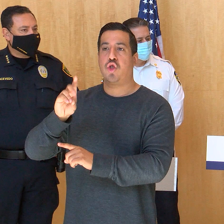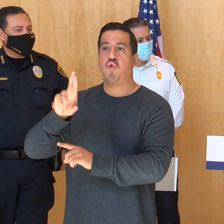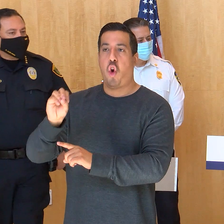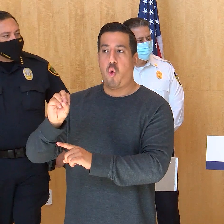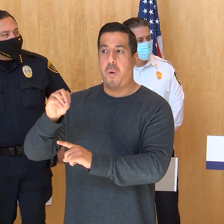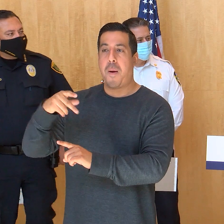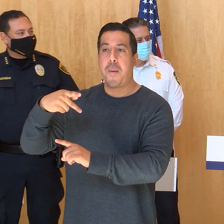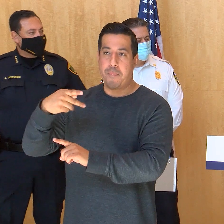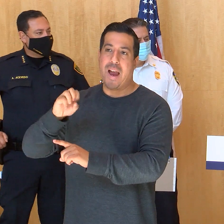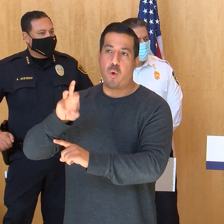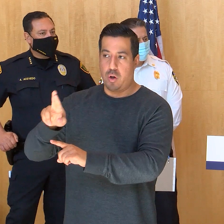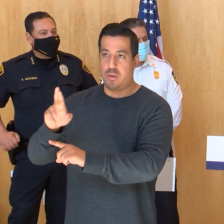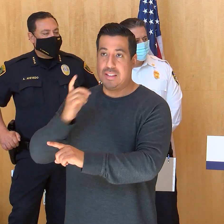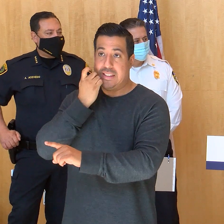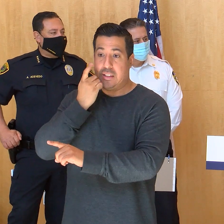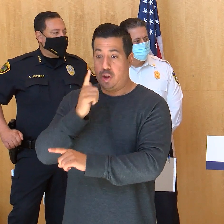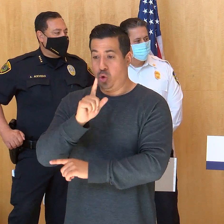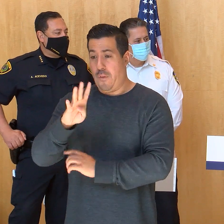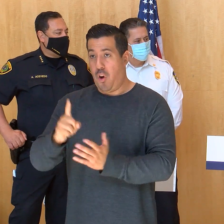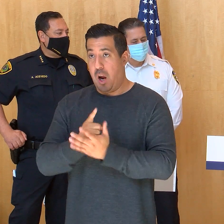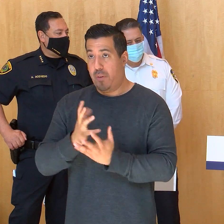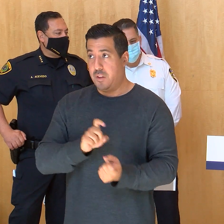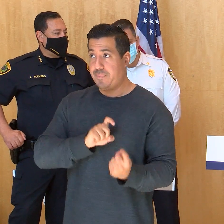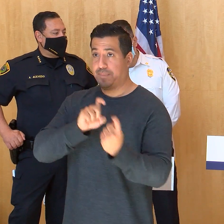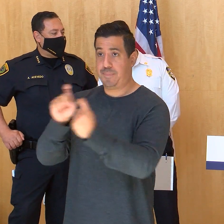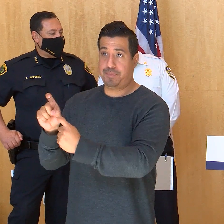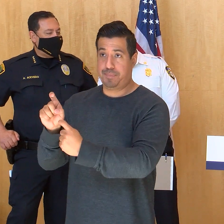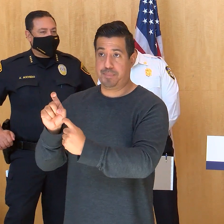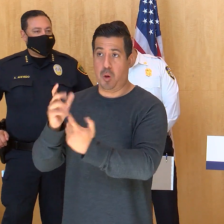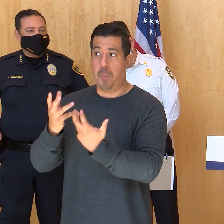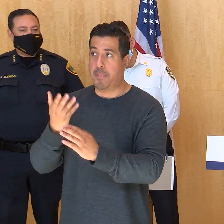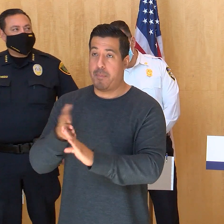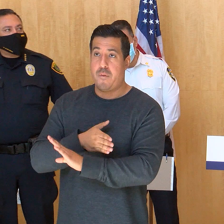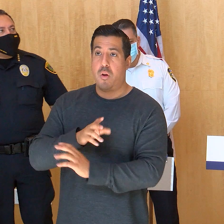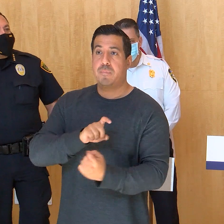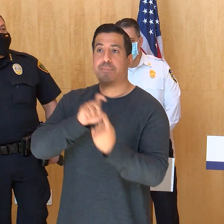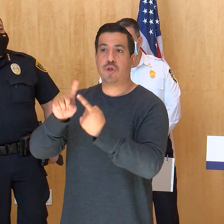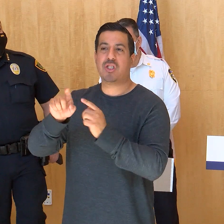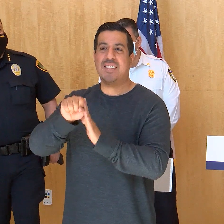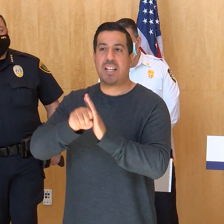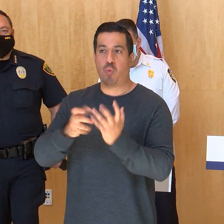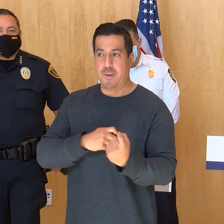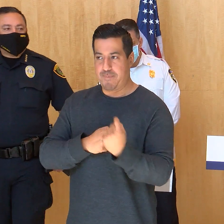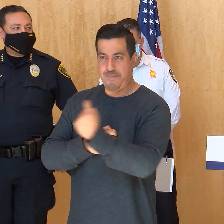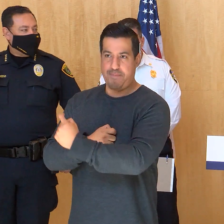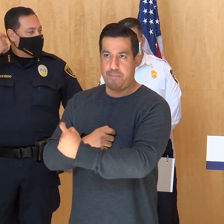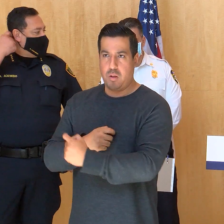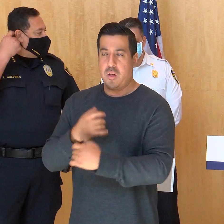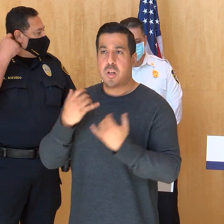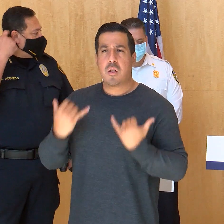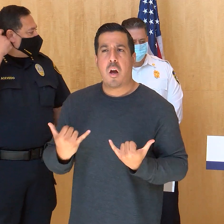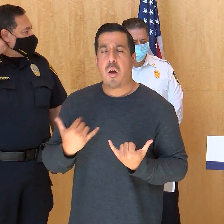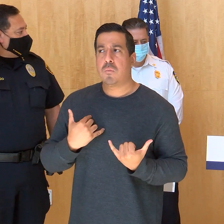have already given, in the last 24 hours, power, and maybe before, power to the state. I think the question has